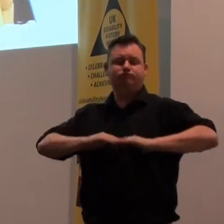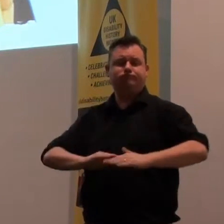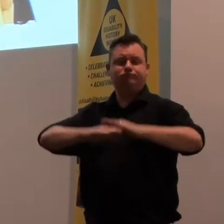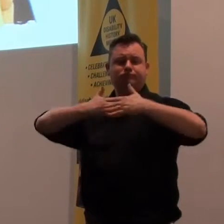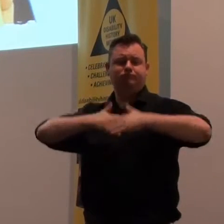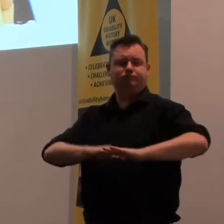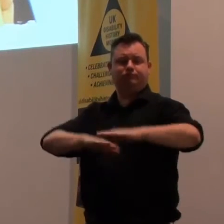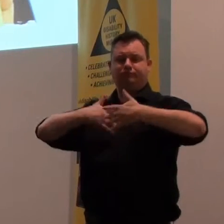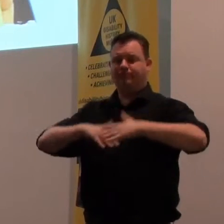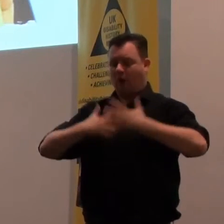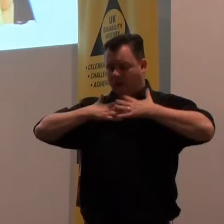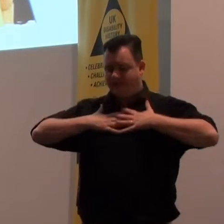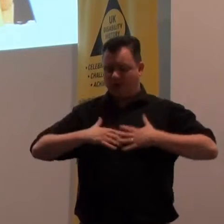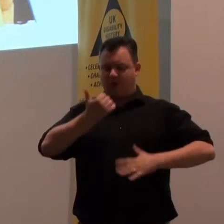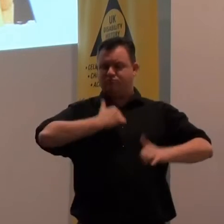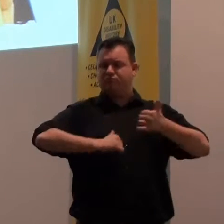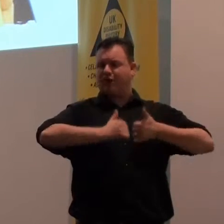body proudly seen.